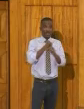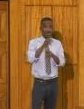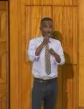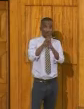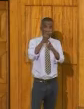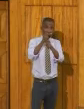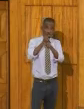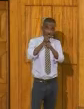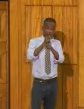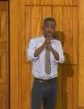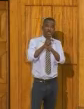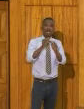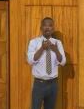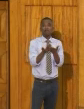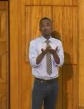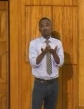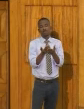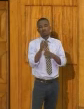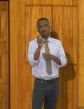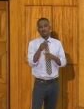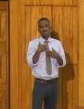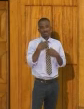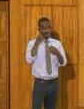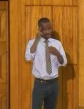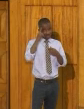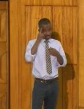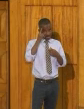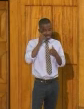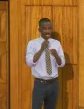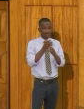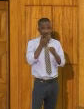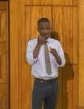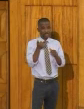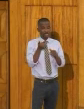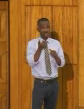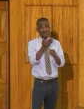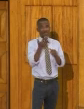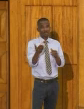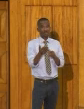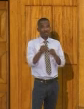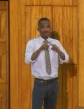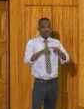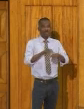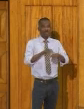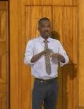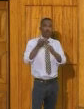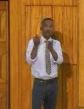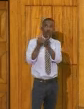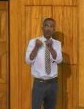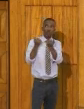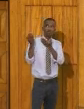sustainability, is that the way to go? We need to think of how we can get better infrastructure without necessarily depending on donor